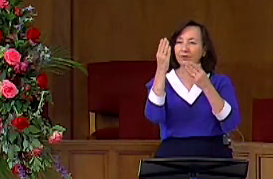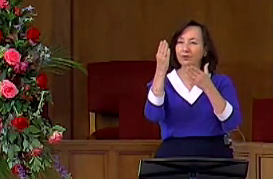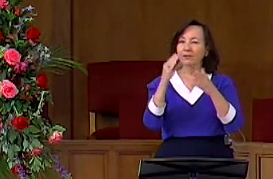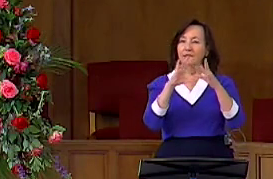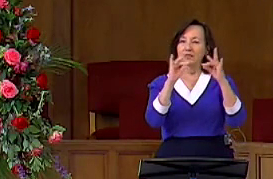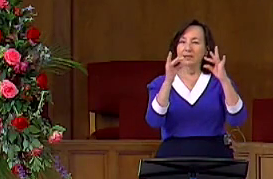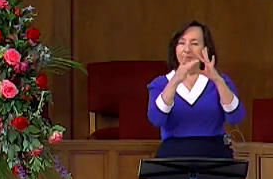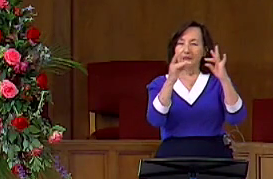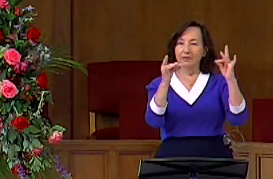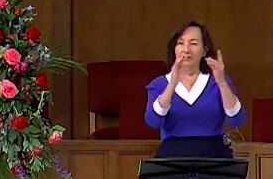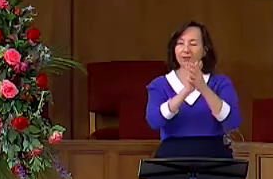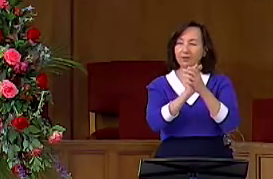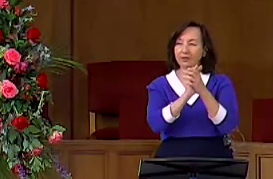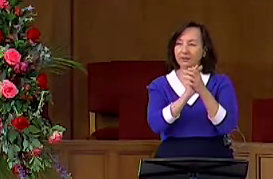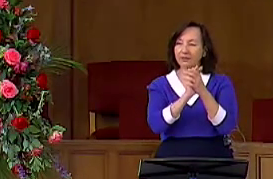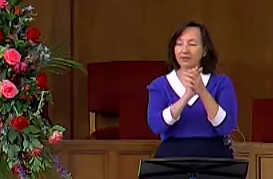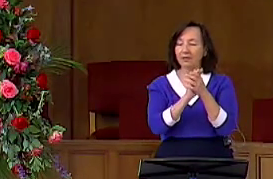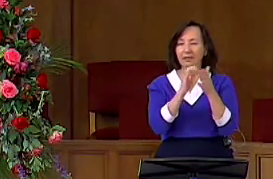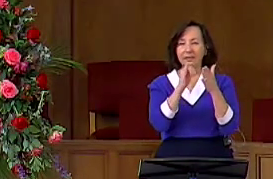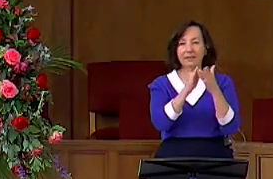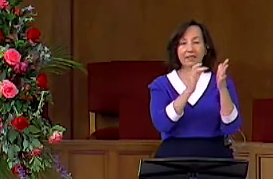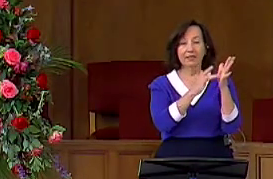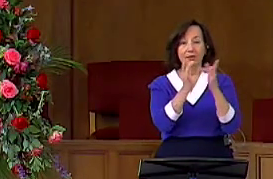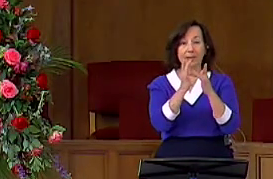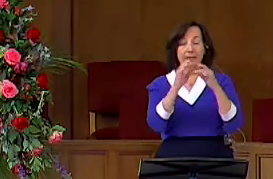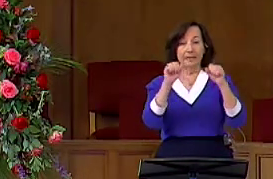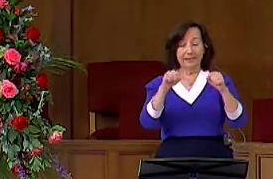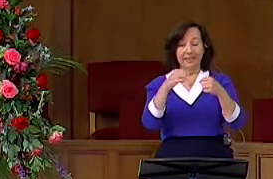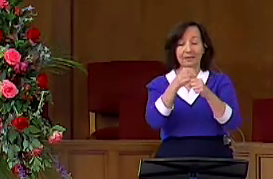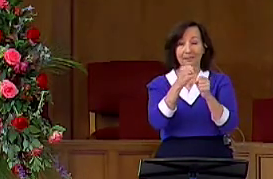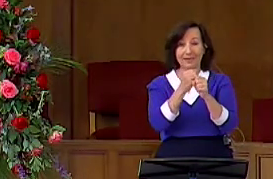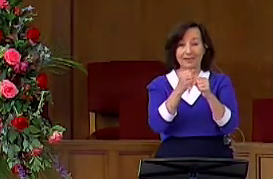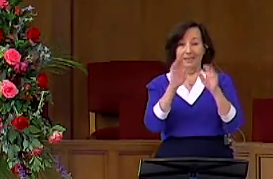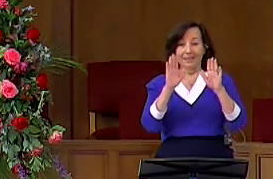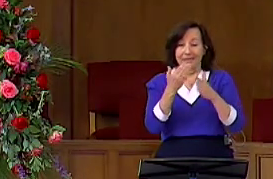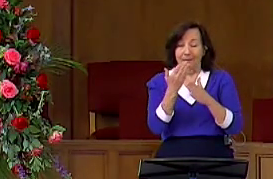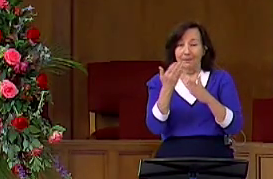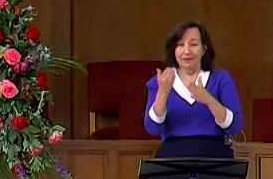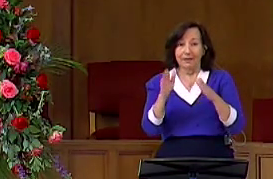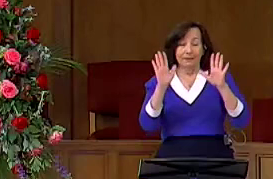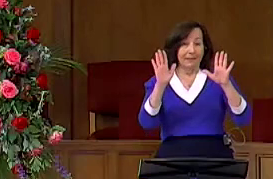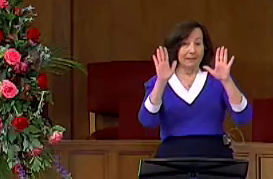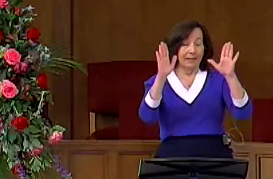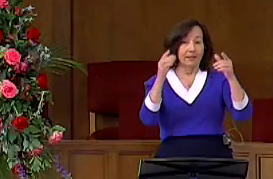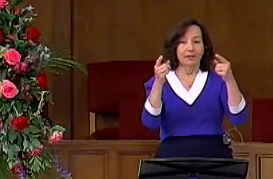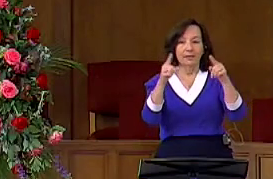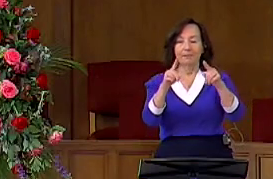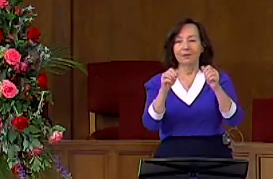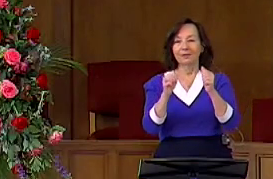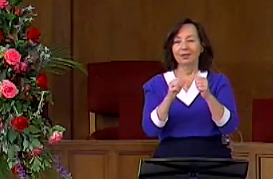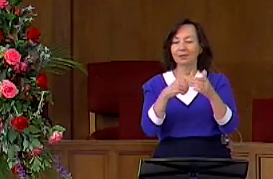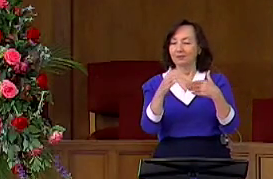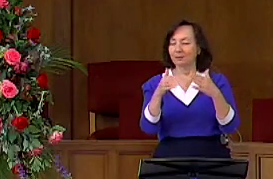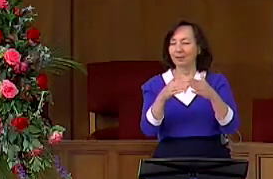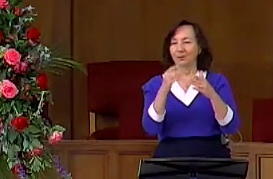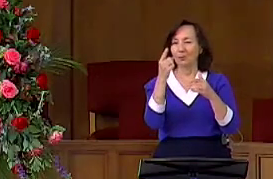passage is that Jesus can make something spectacular happen with whatever you bring